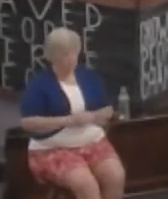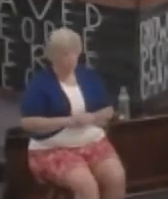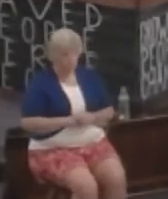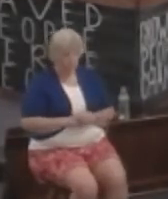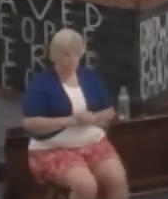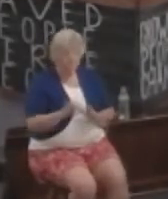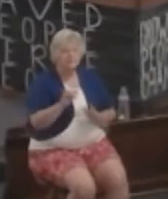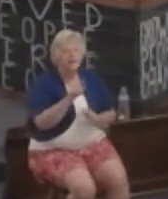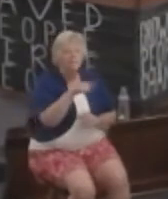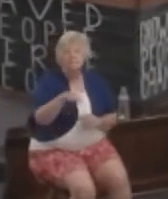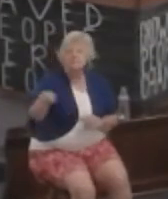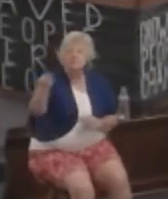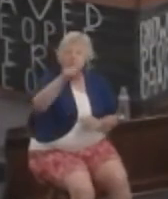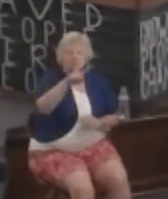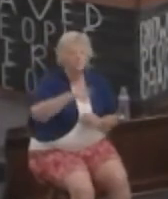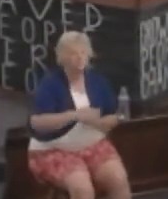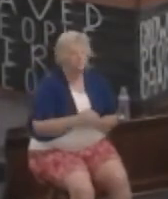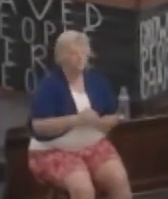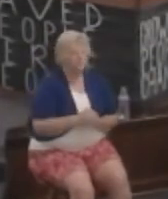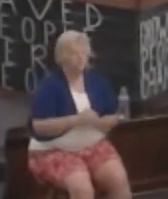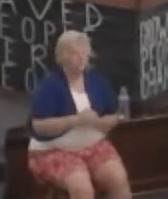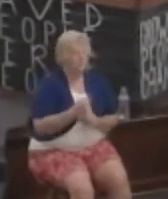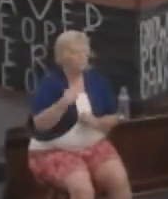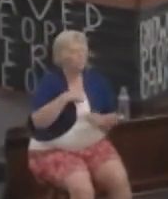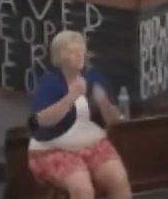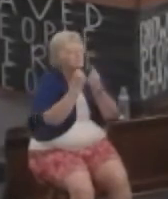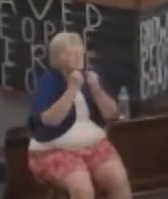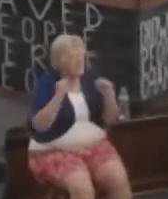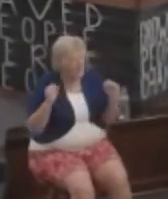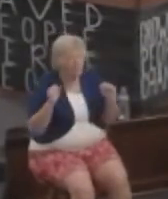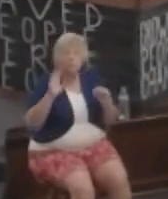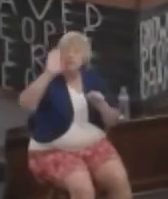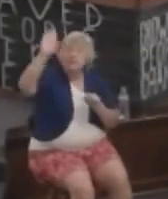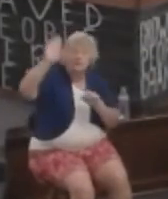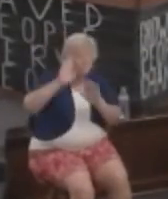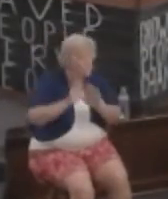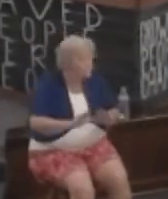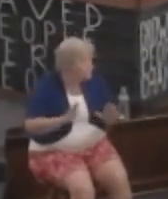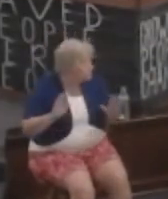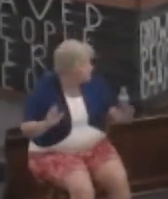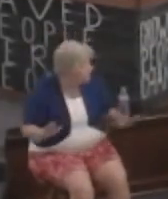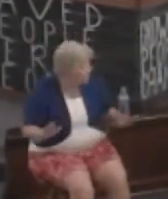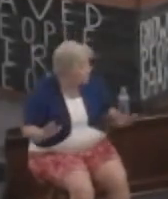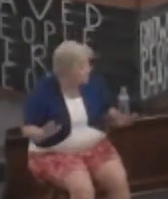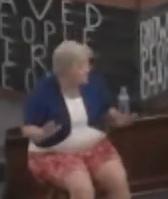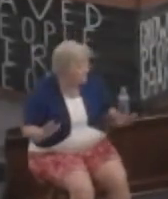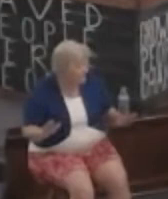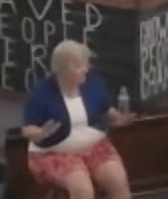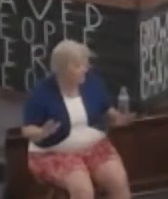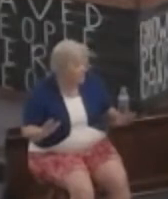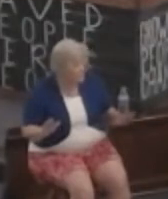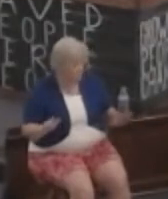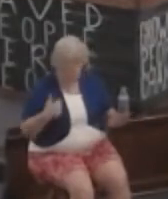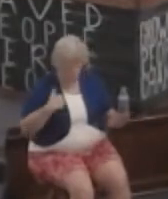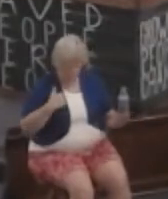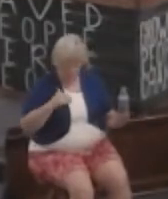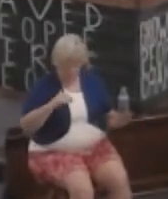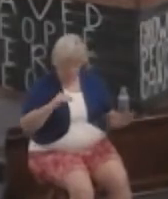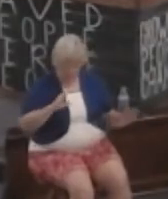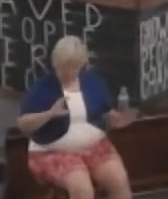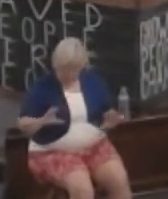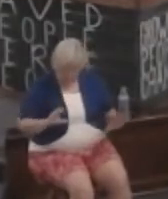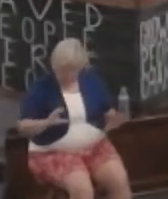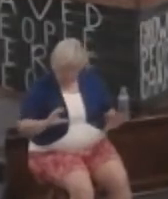just like you. We are saved, we are children of God, and so we act just like